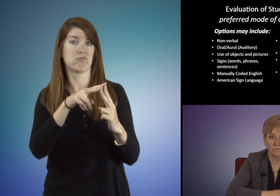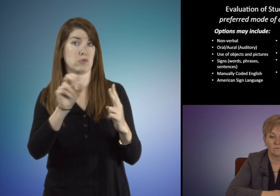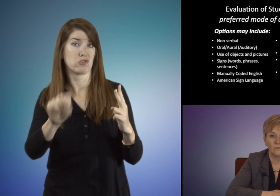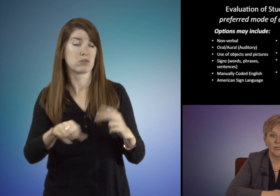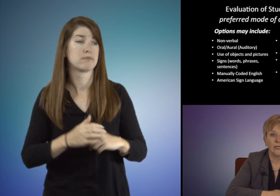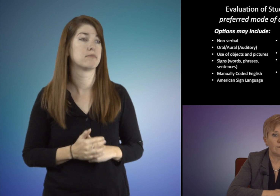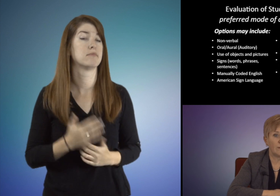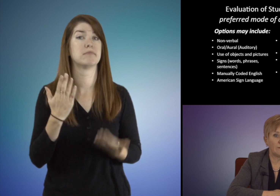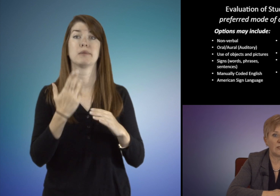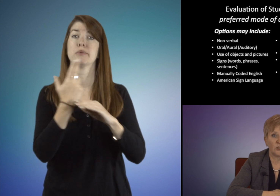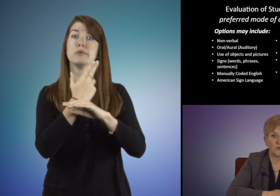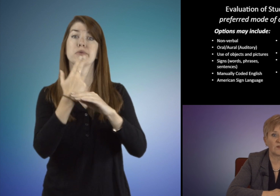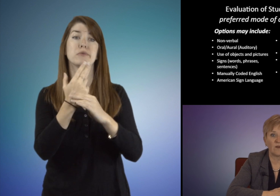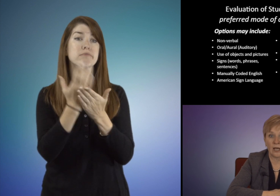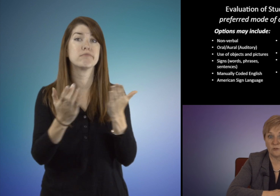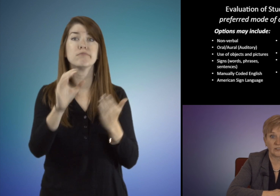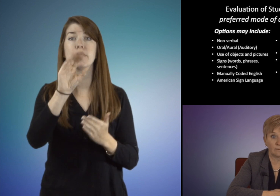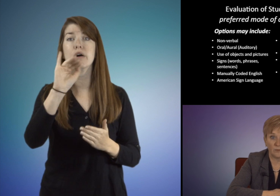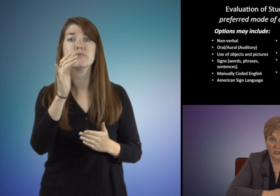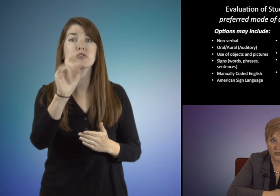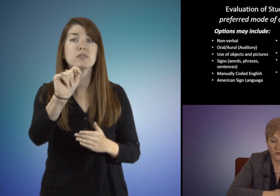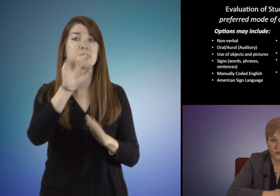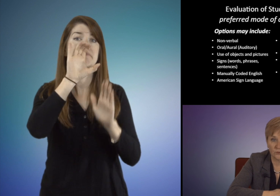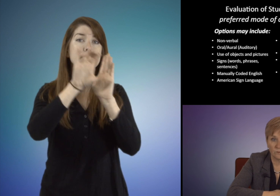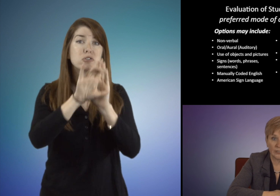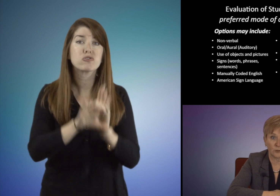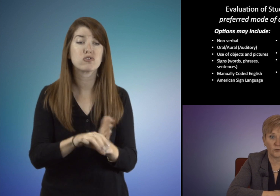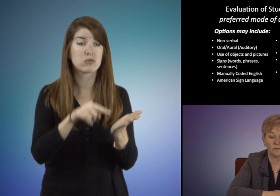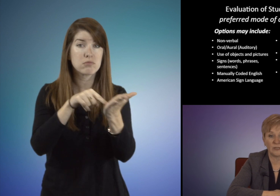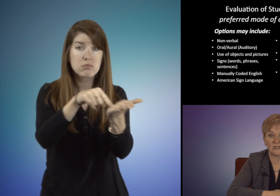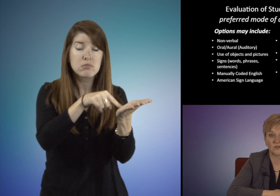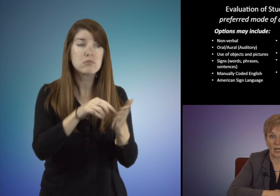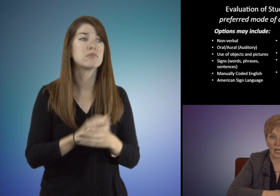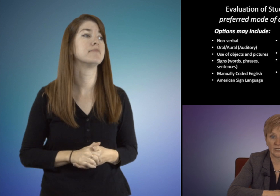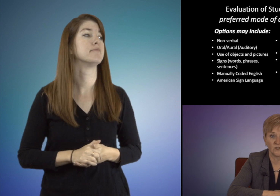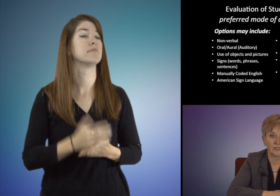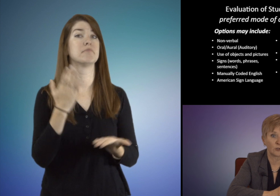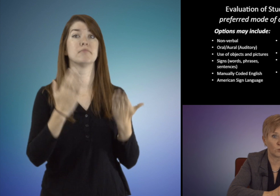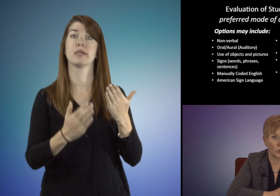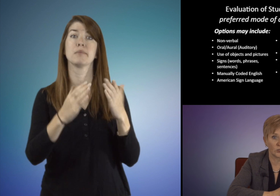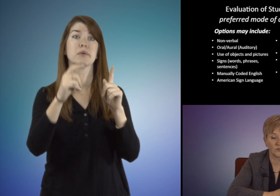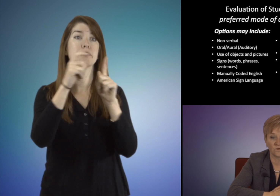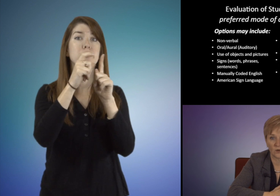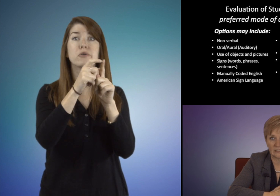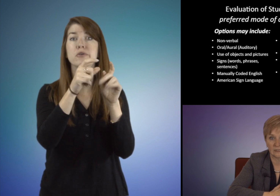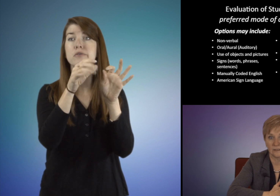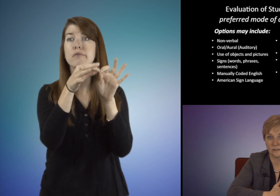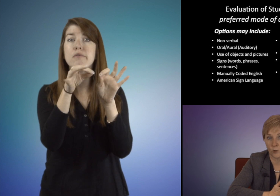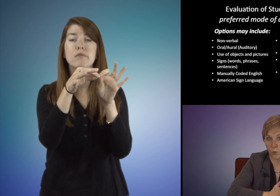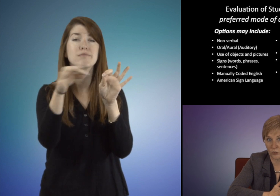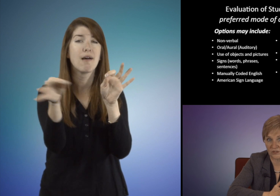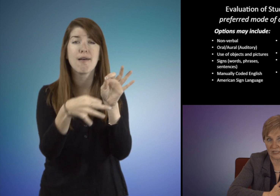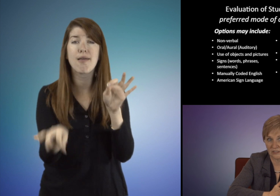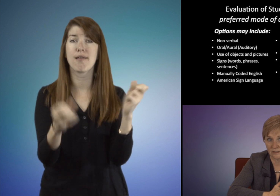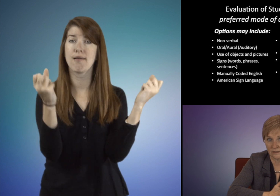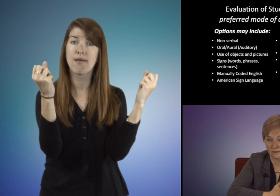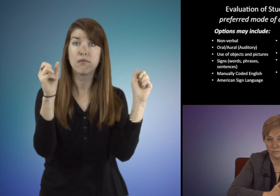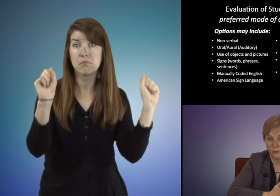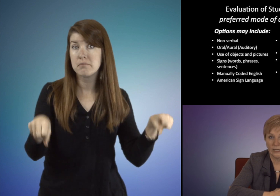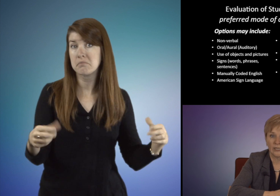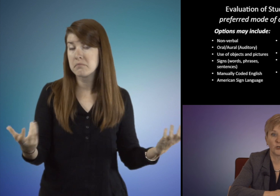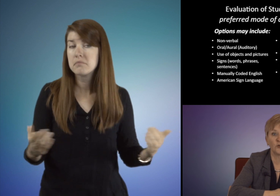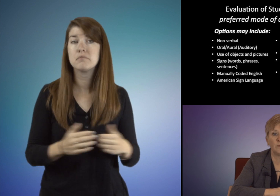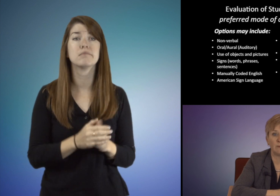only. It may be the use of objects and pictures. It could be signs that are words, phrases, or